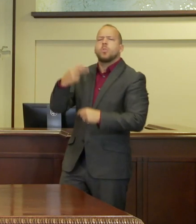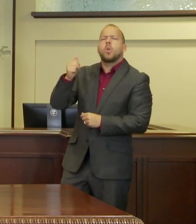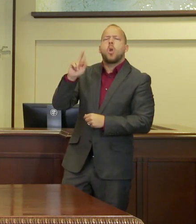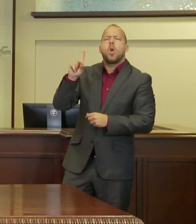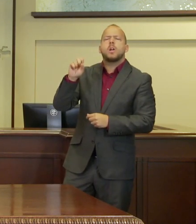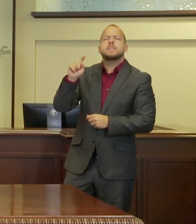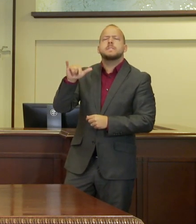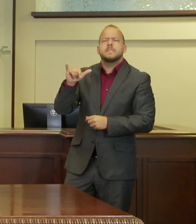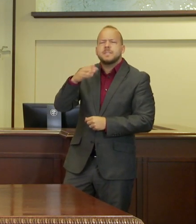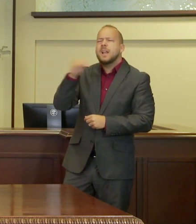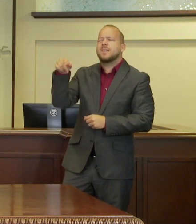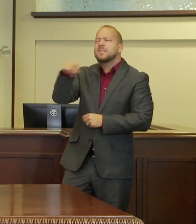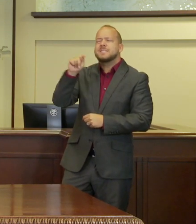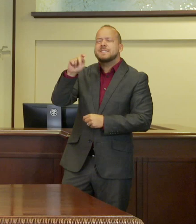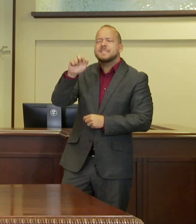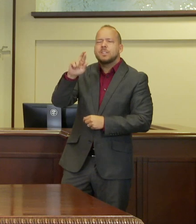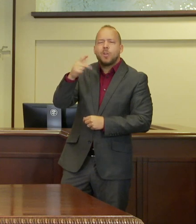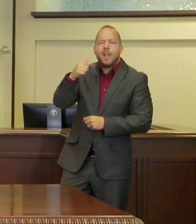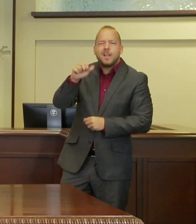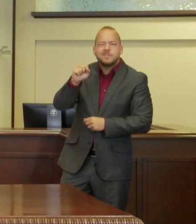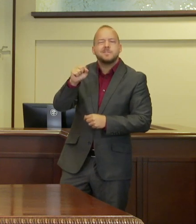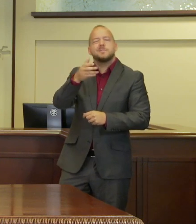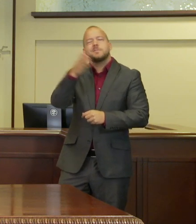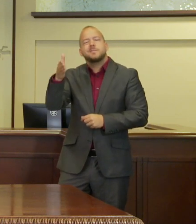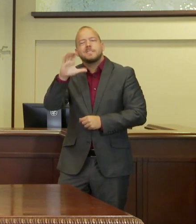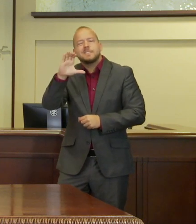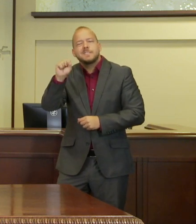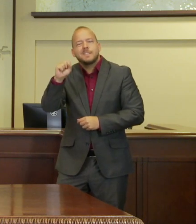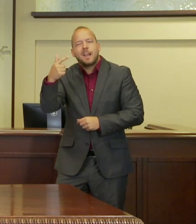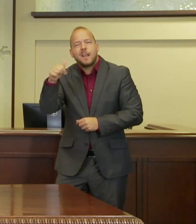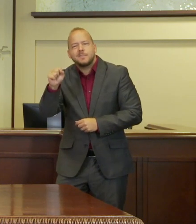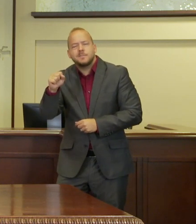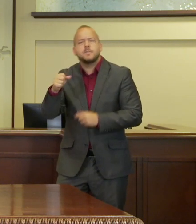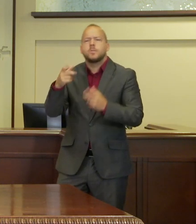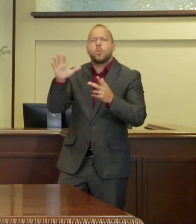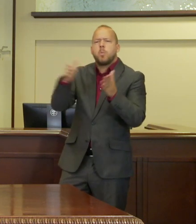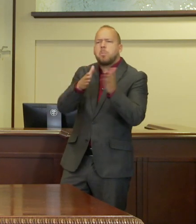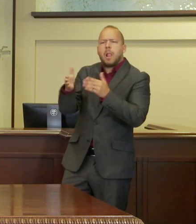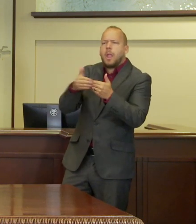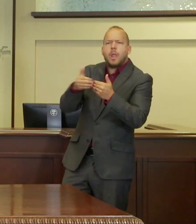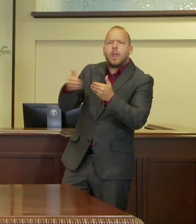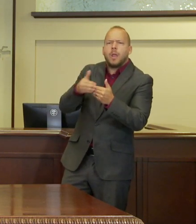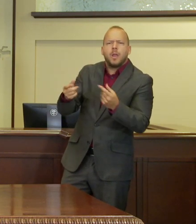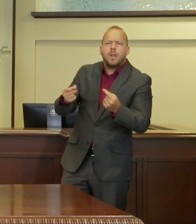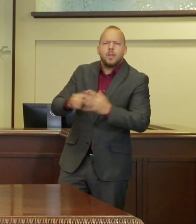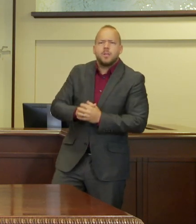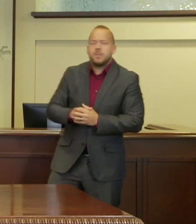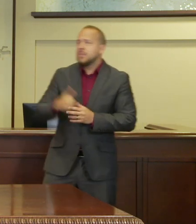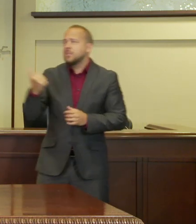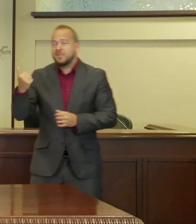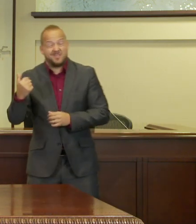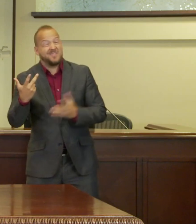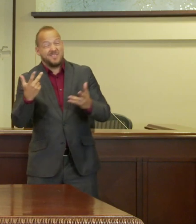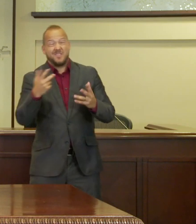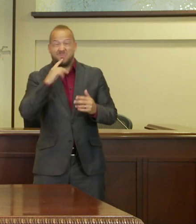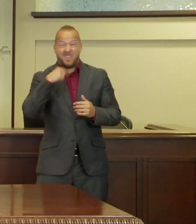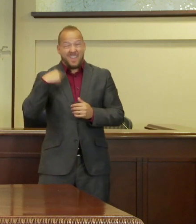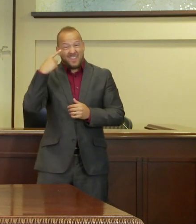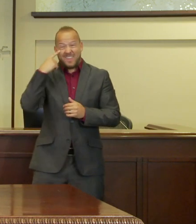to, you know, for crowd management purposes. Well, let's be honest. It's ugly. It looks